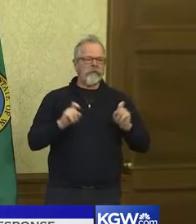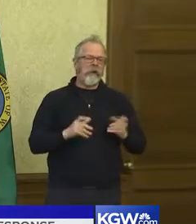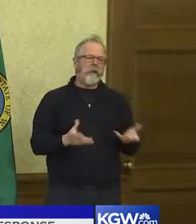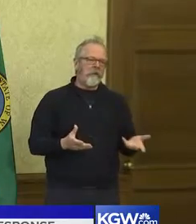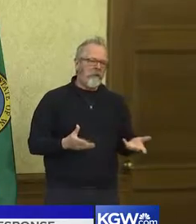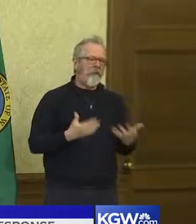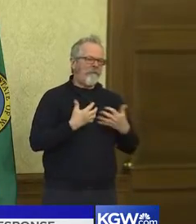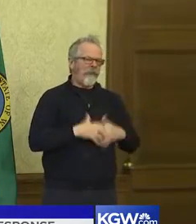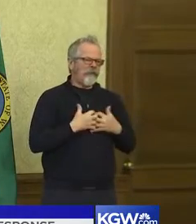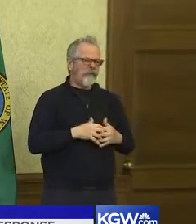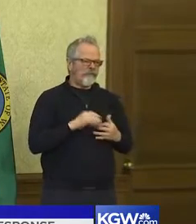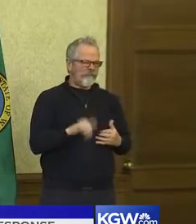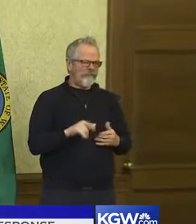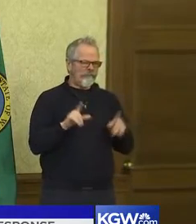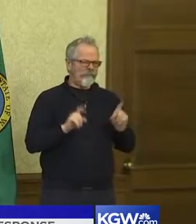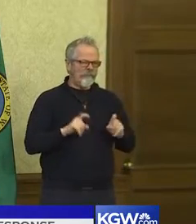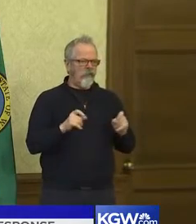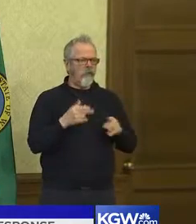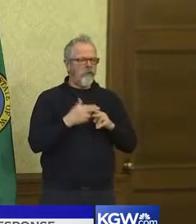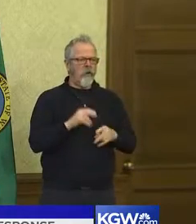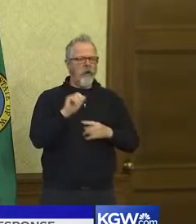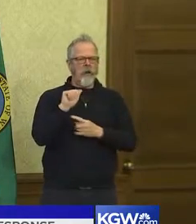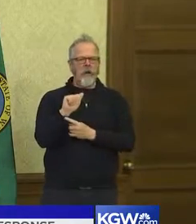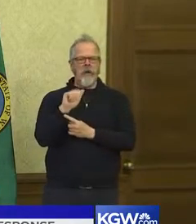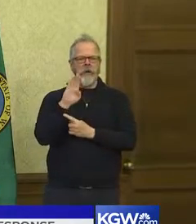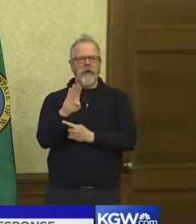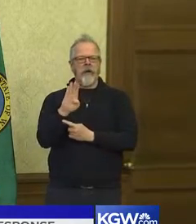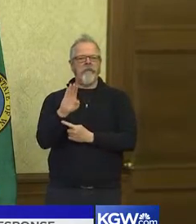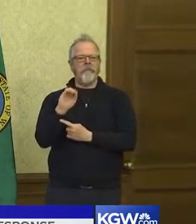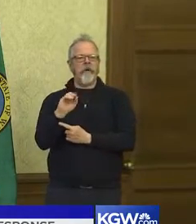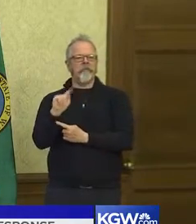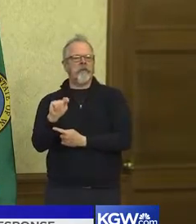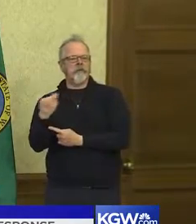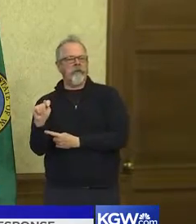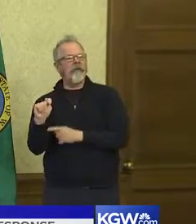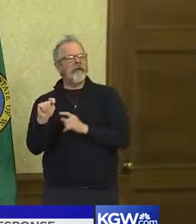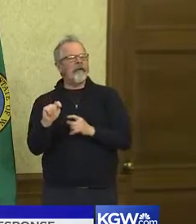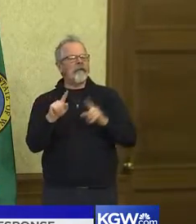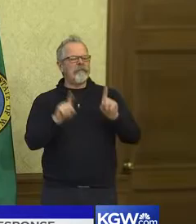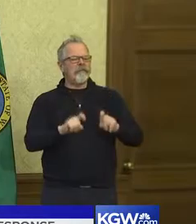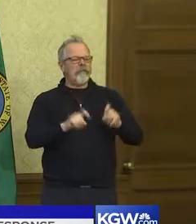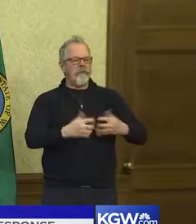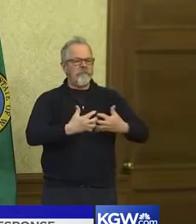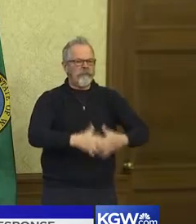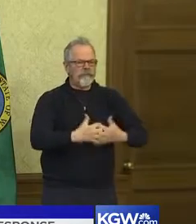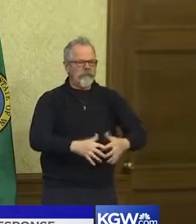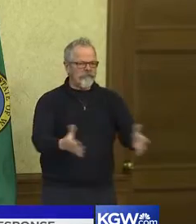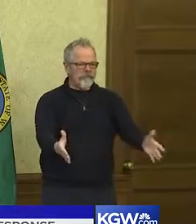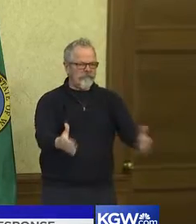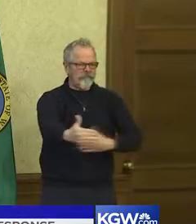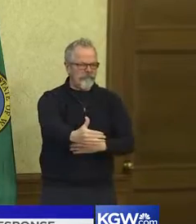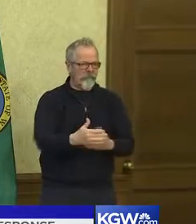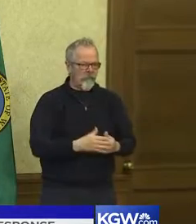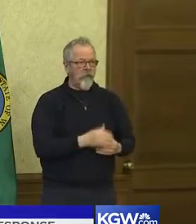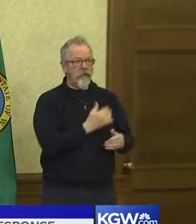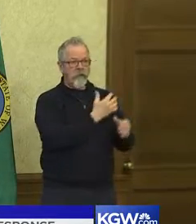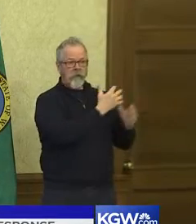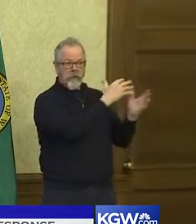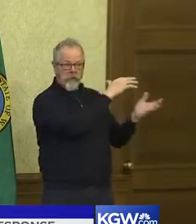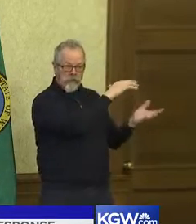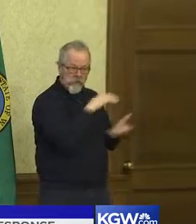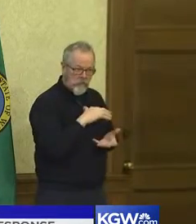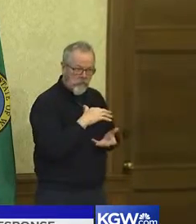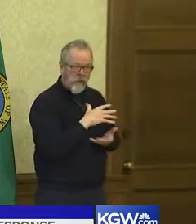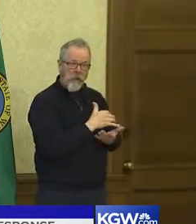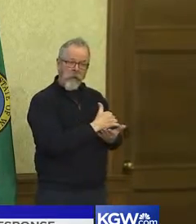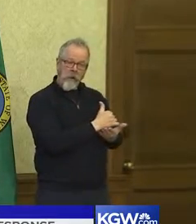away from having enough testing equipment in the United States and in the state of Washington. And the fact of the matter is that